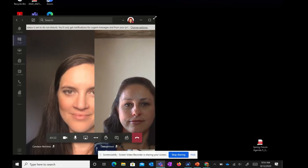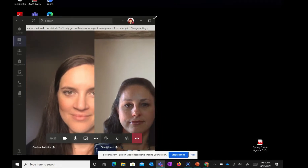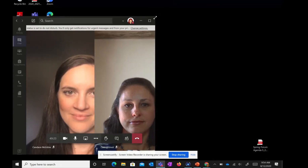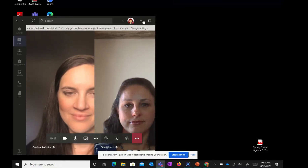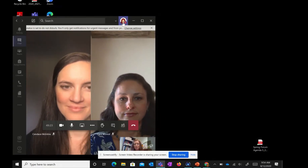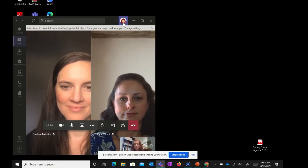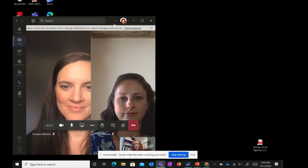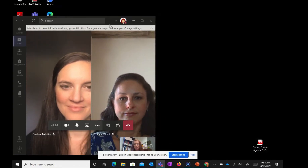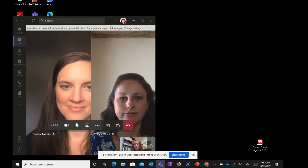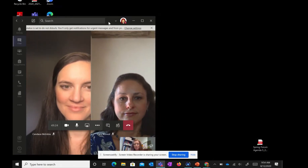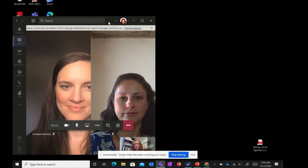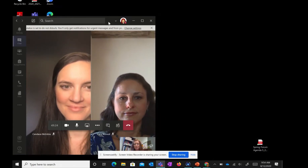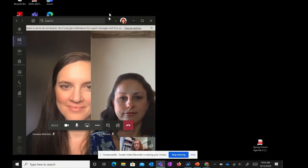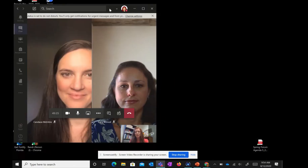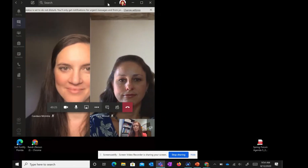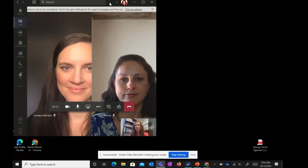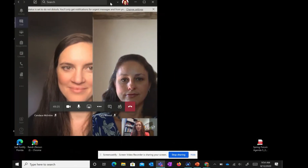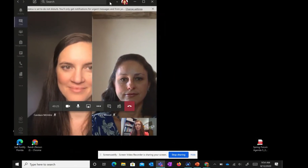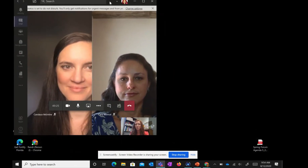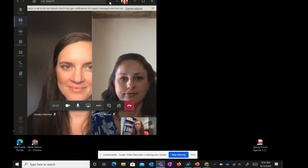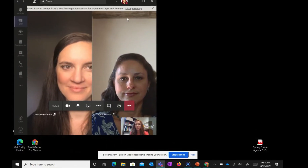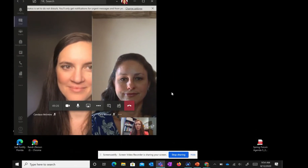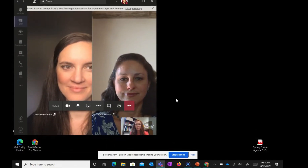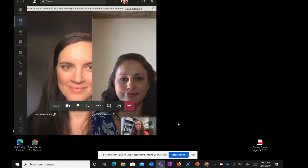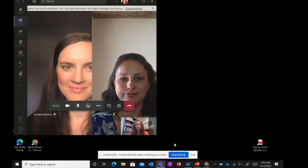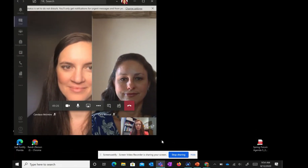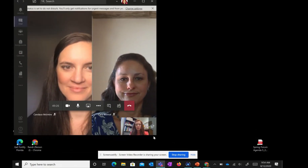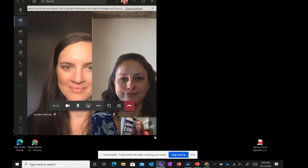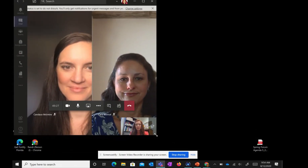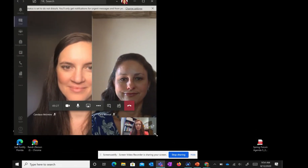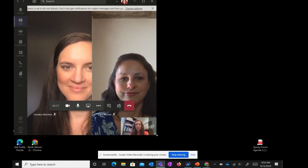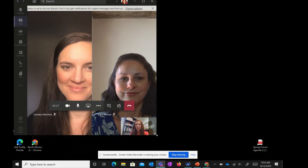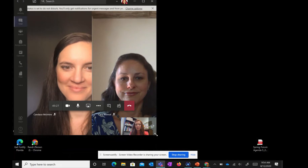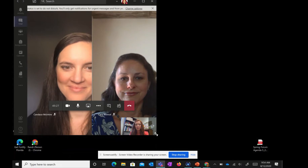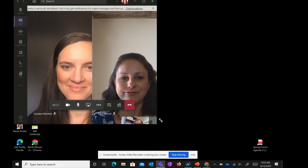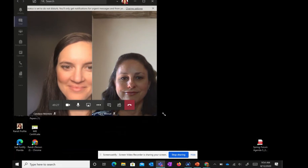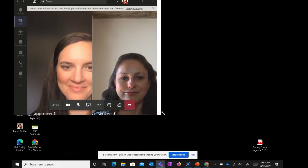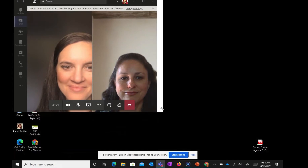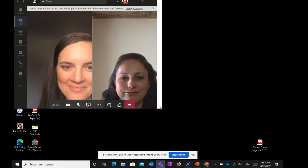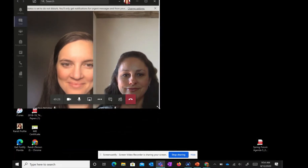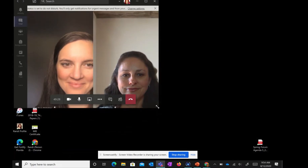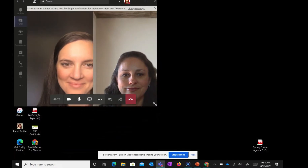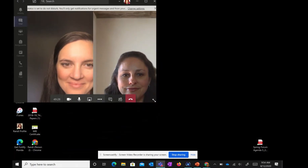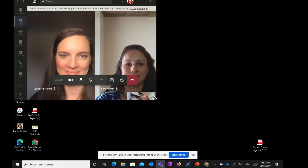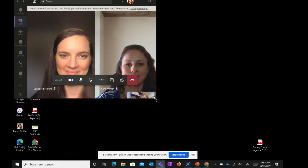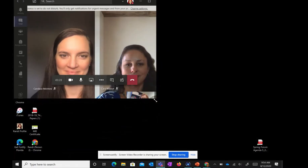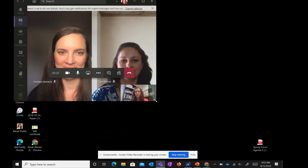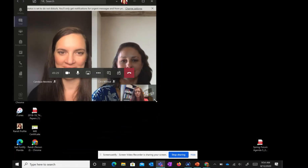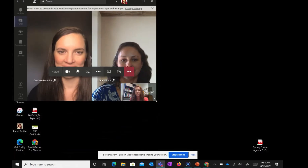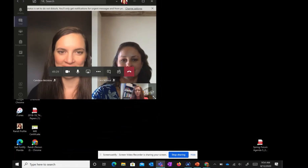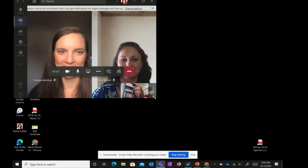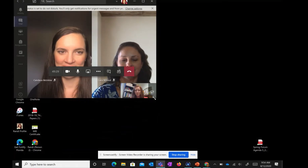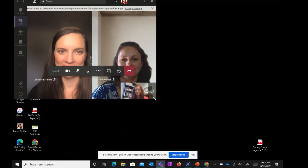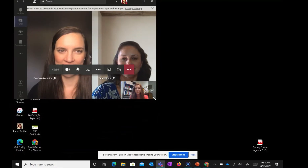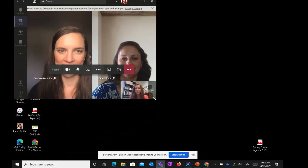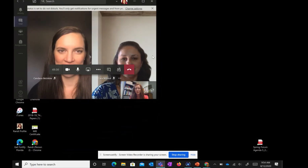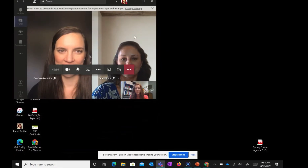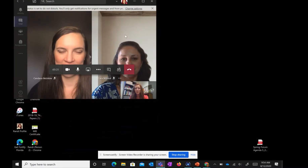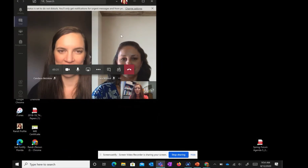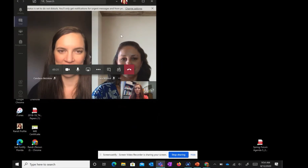So I'm going shrink down my students some and kind of move the window so it's in the top fourth of my screen.